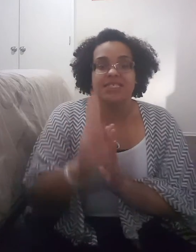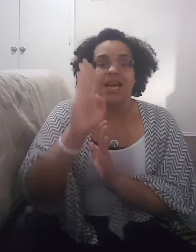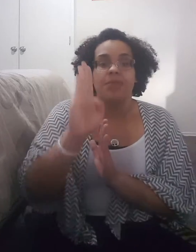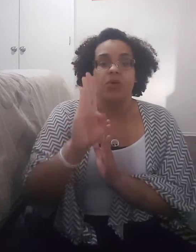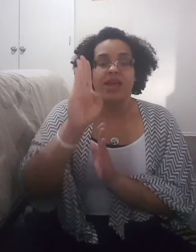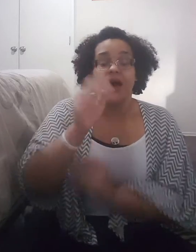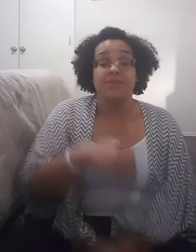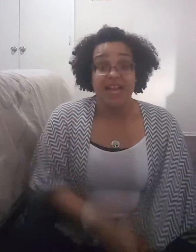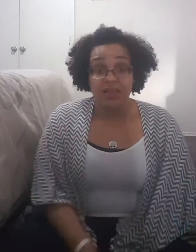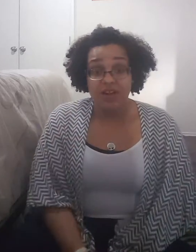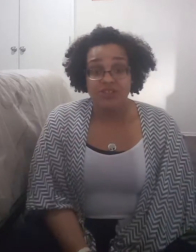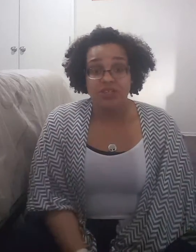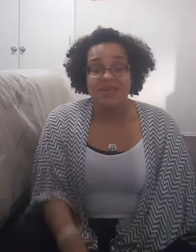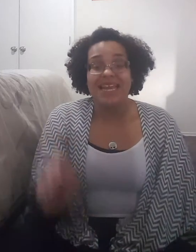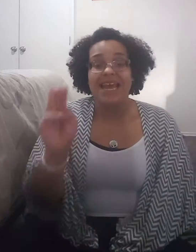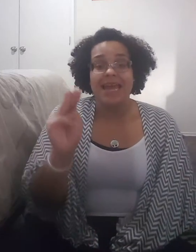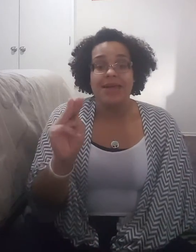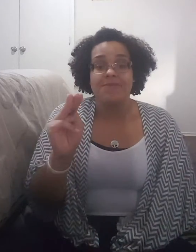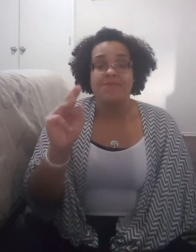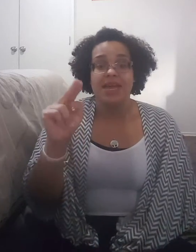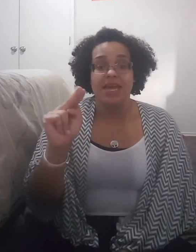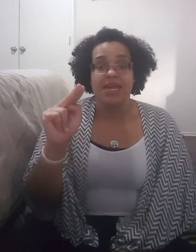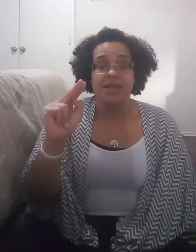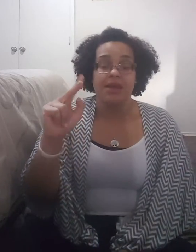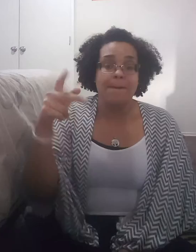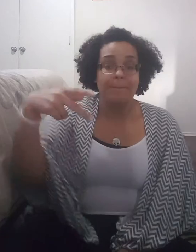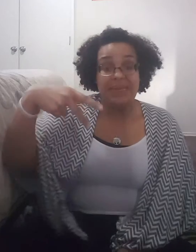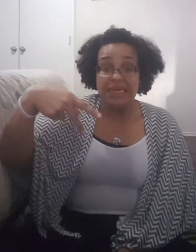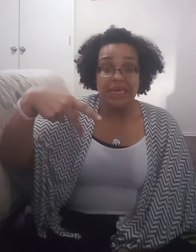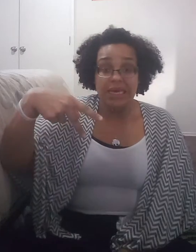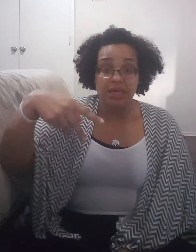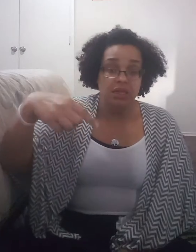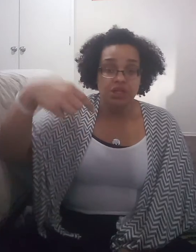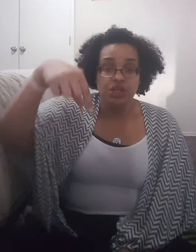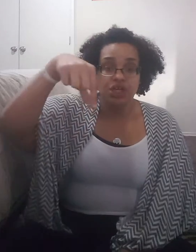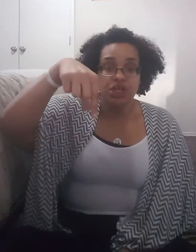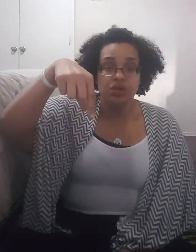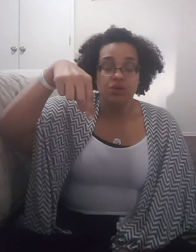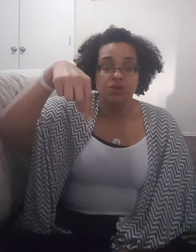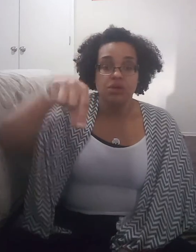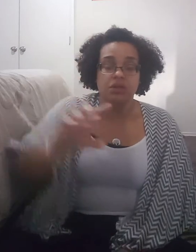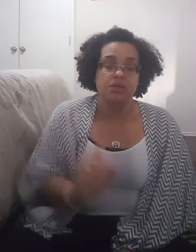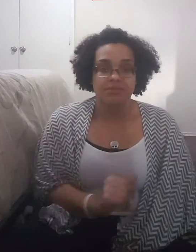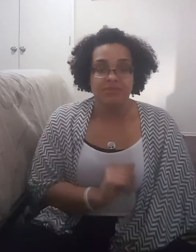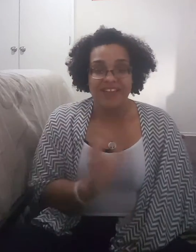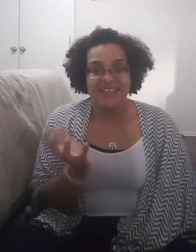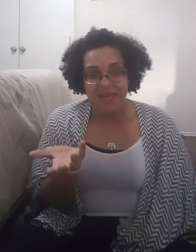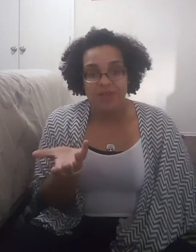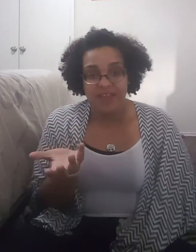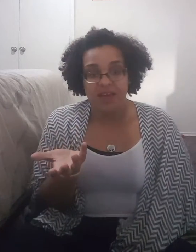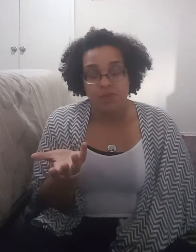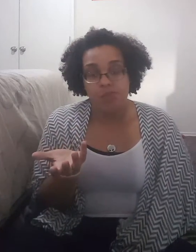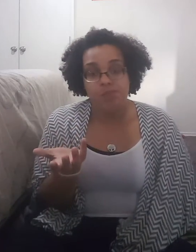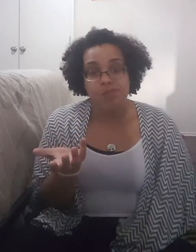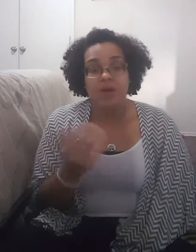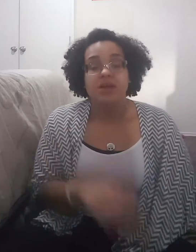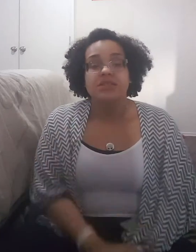kind of pointing up. Down letters are going to be like M, N, P, Q, that type of thing.